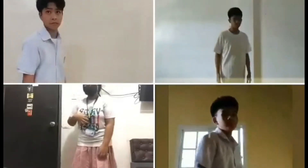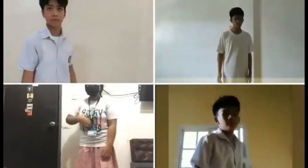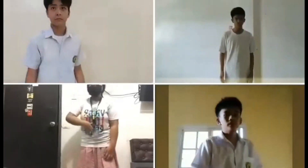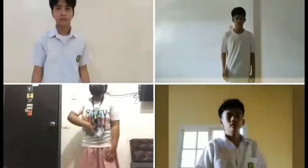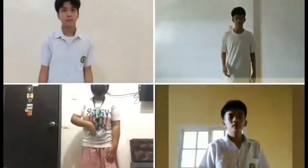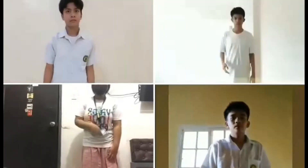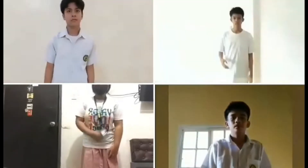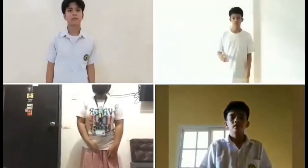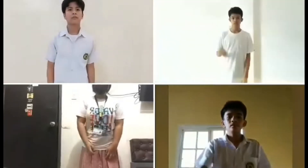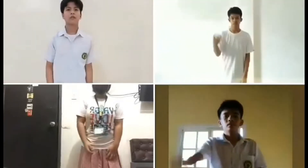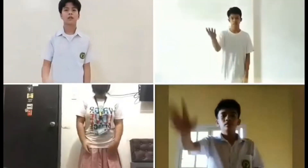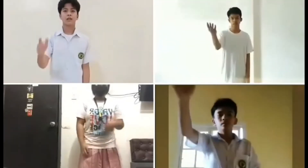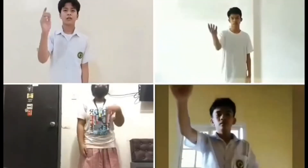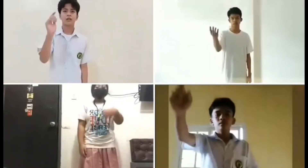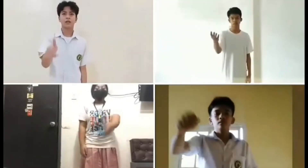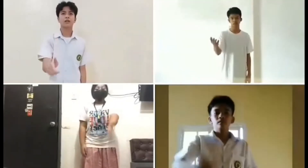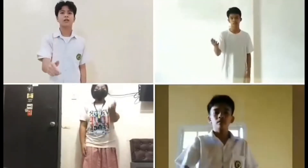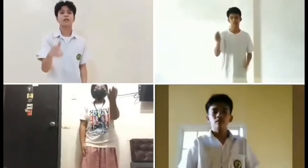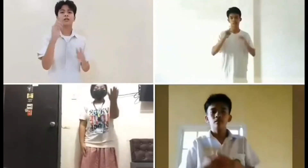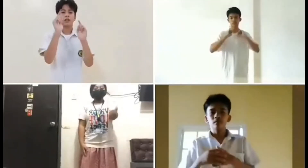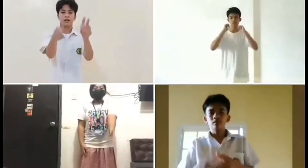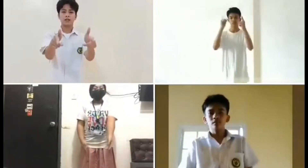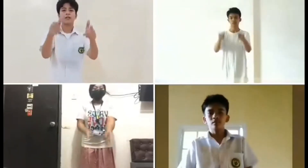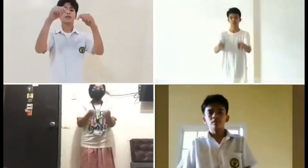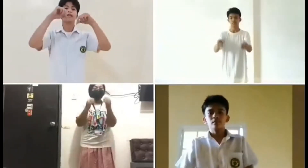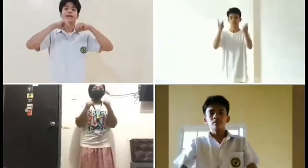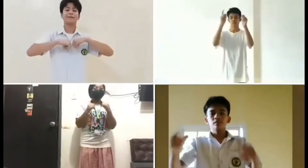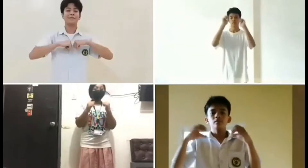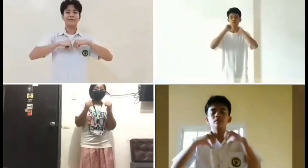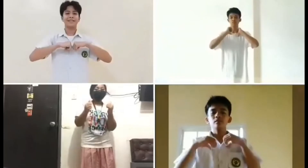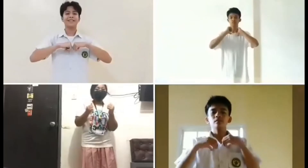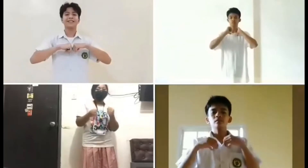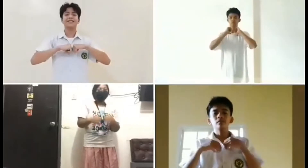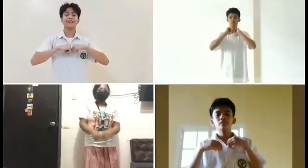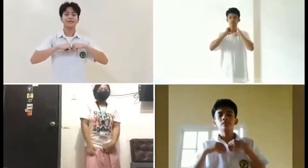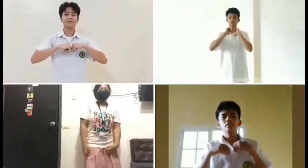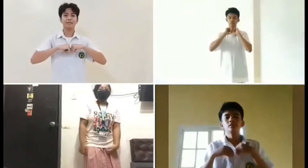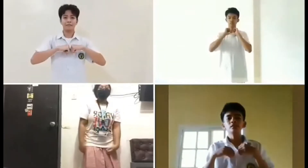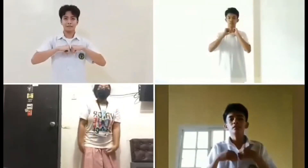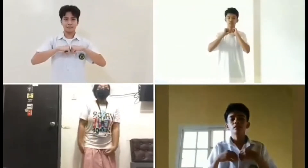weak and the needy, just like you and me.